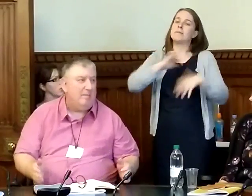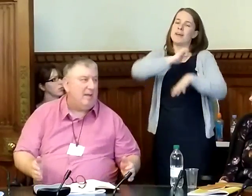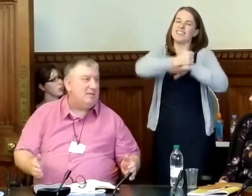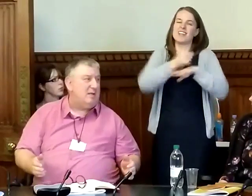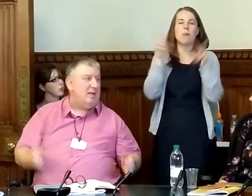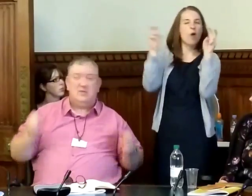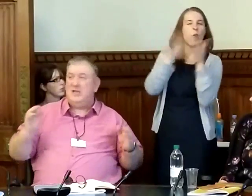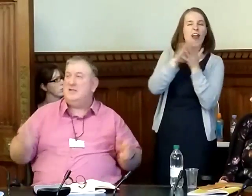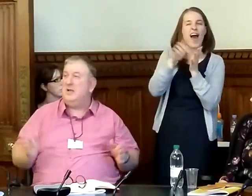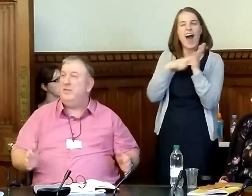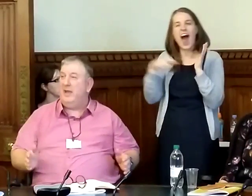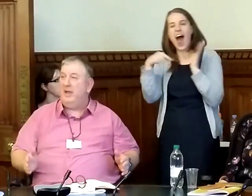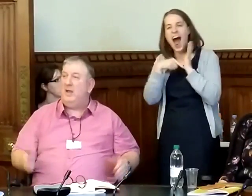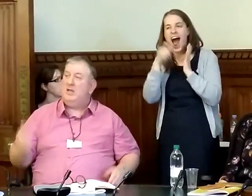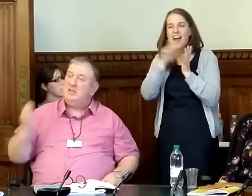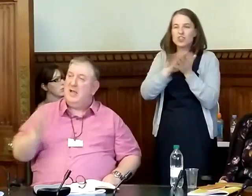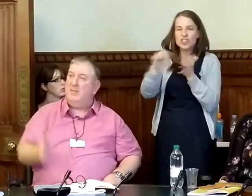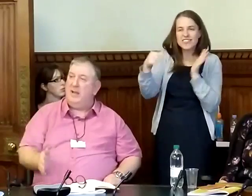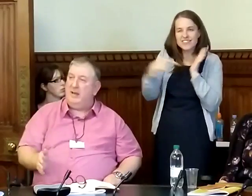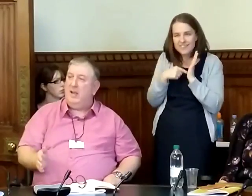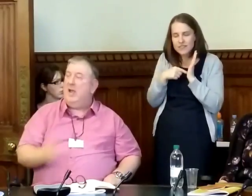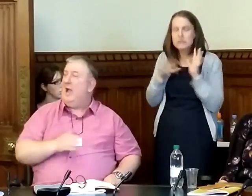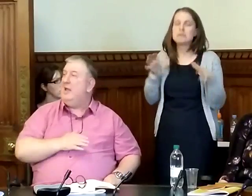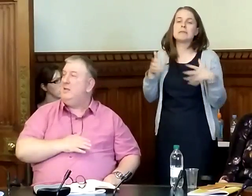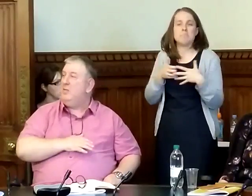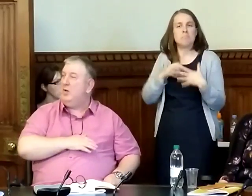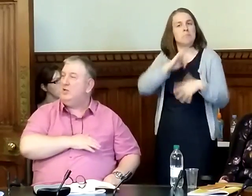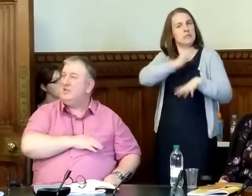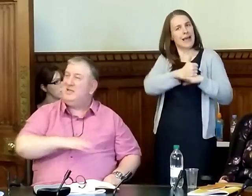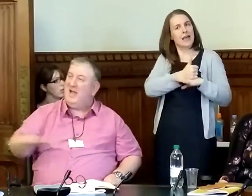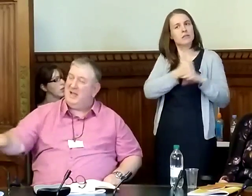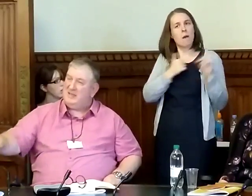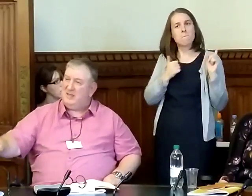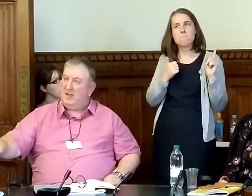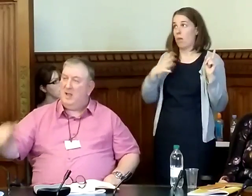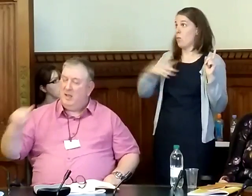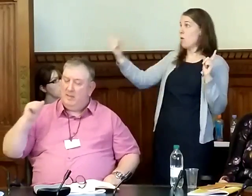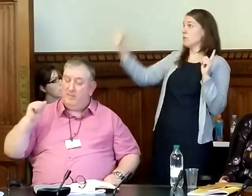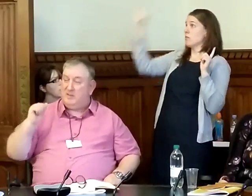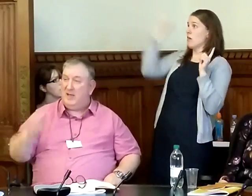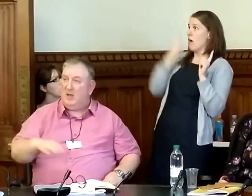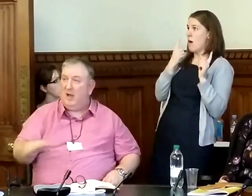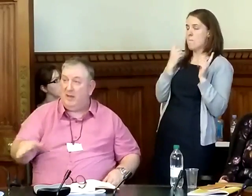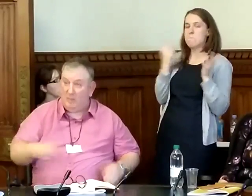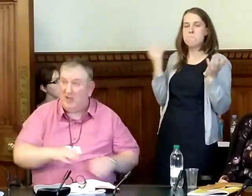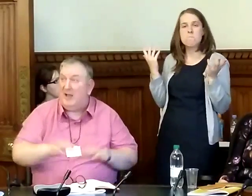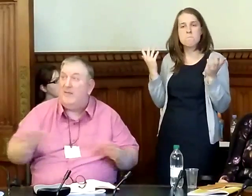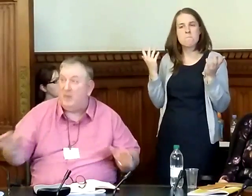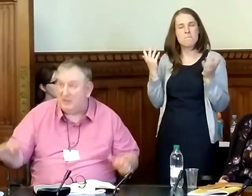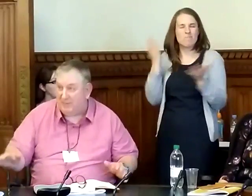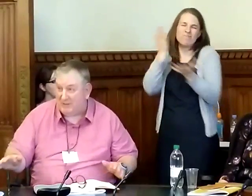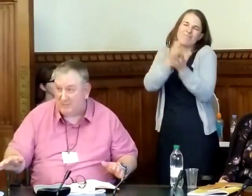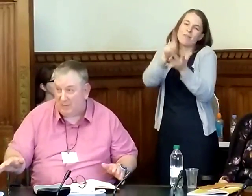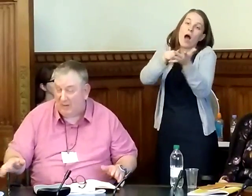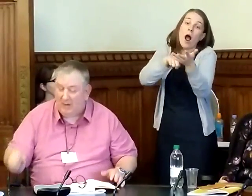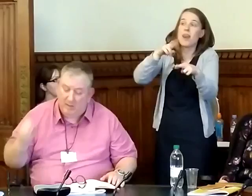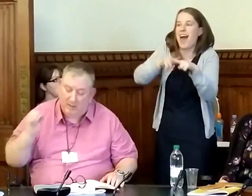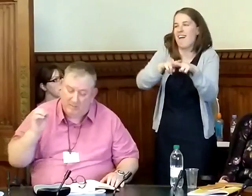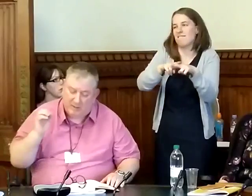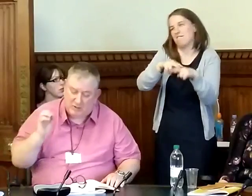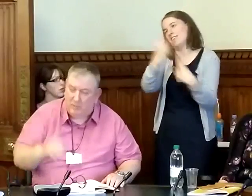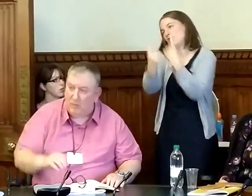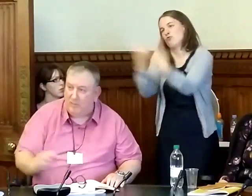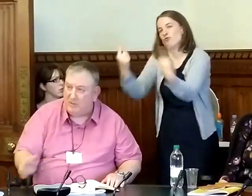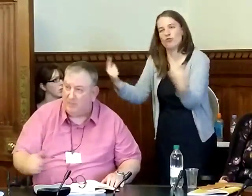hatchet team, basically. They're set up there to come in, and they want to just cut, particularly ILF, they're cutting everyone's budgets, by